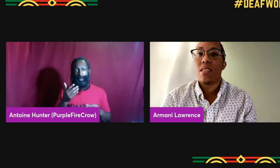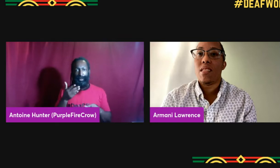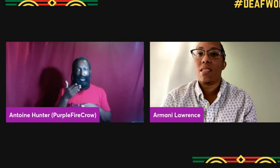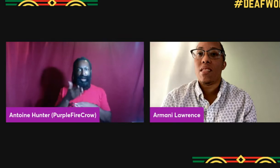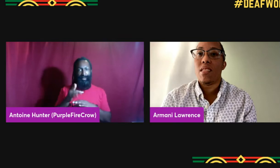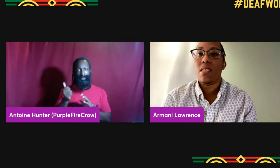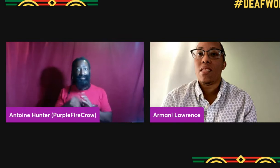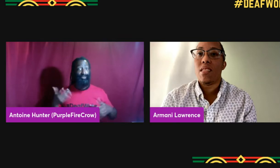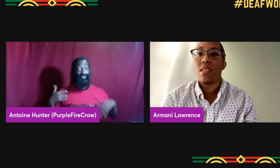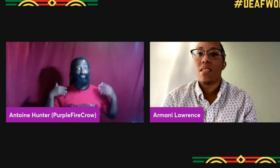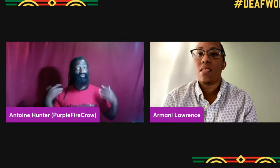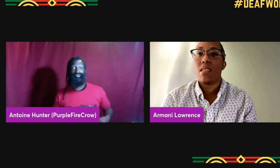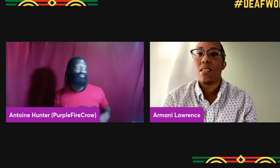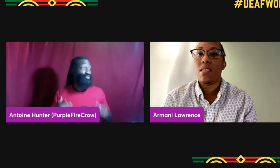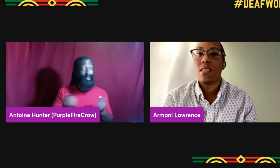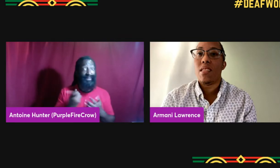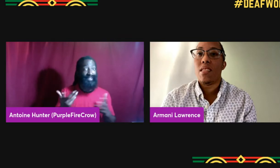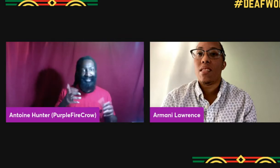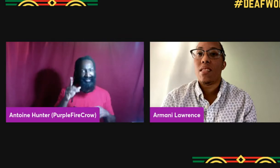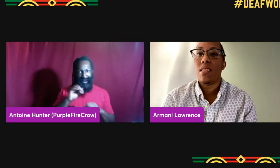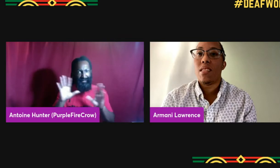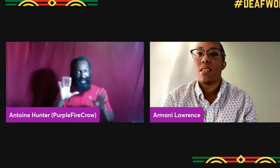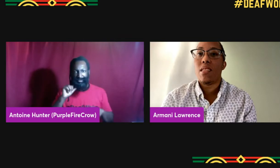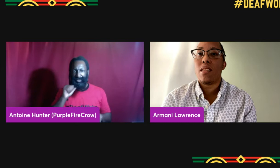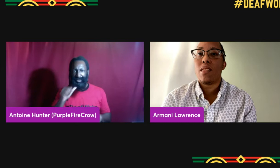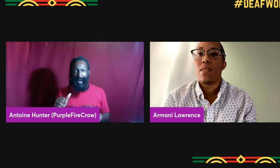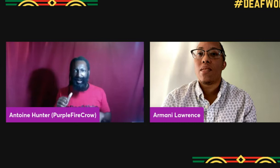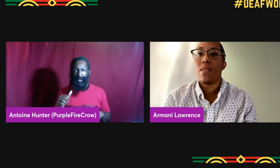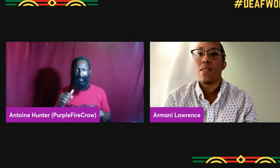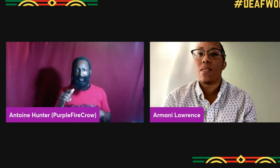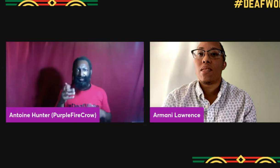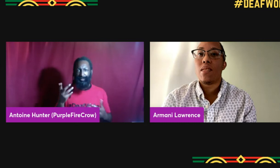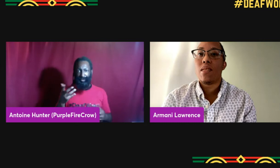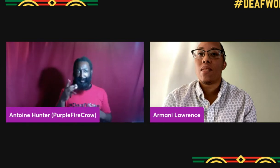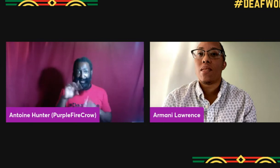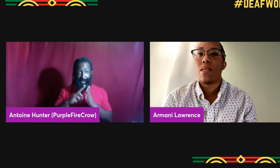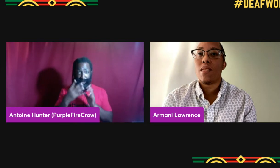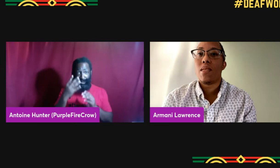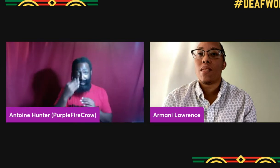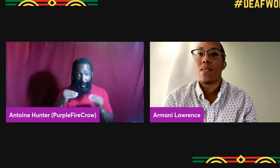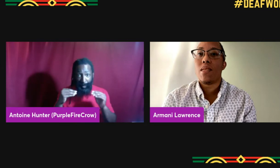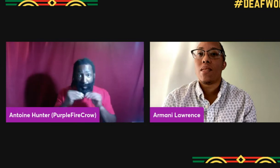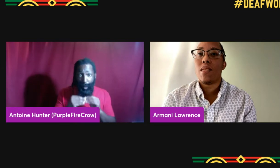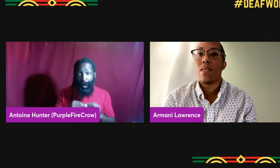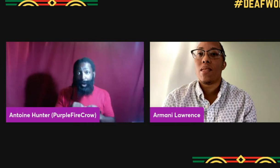You're right, though. You got to take care of yourself, especially after the surgery. You know, you can't get out there too quick.